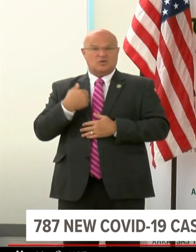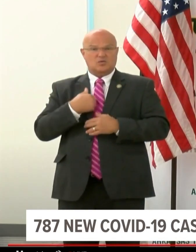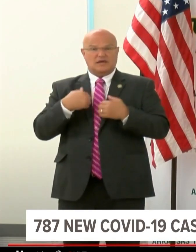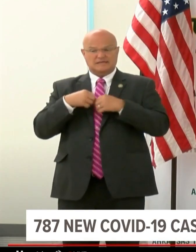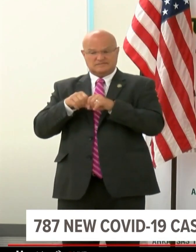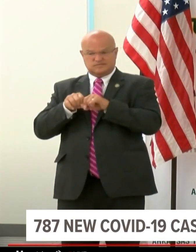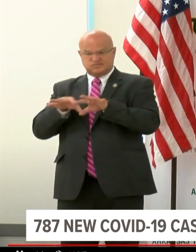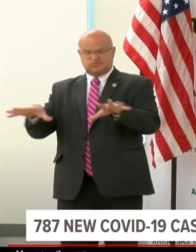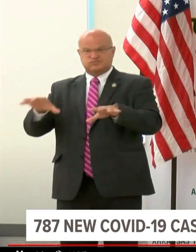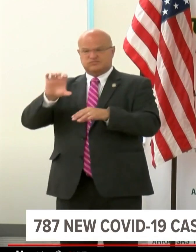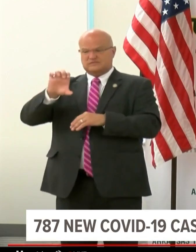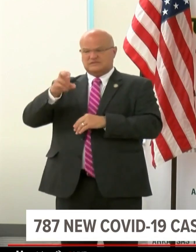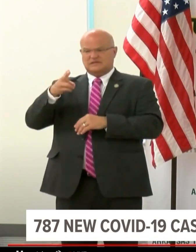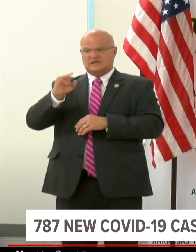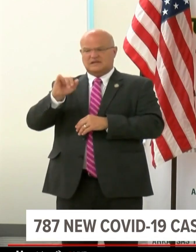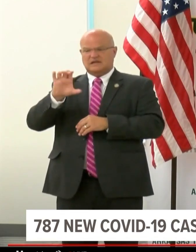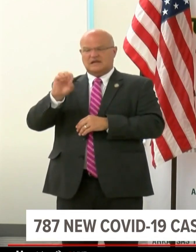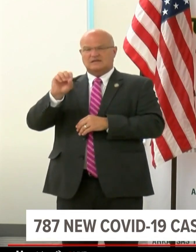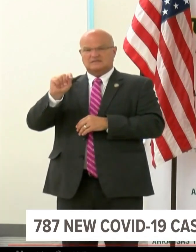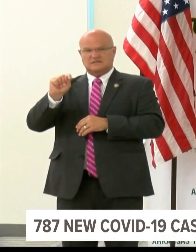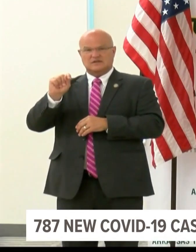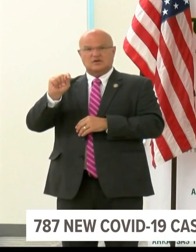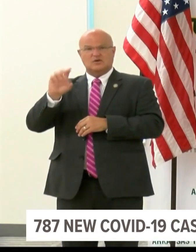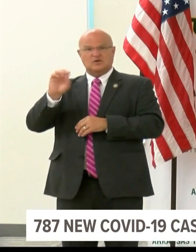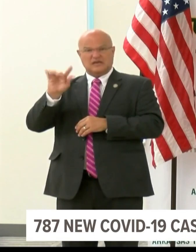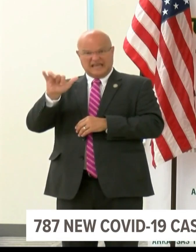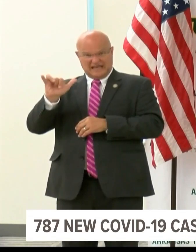an outbreak in Chico County, which contributed